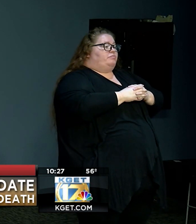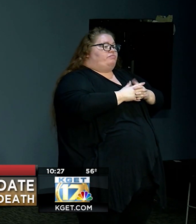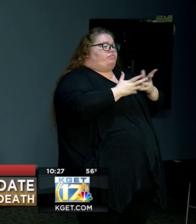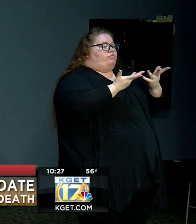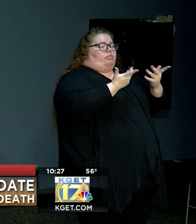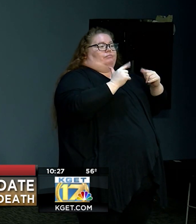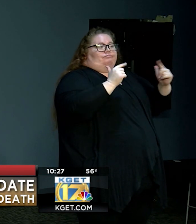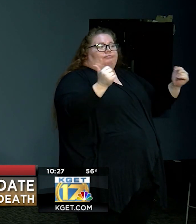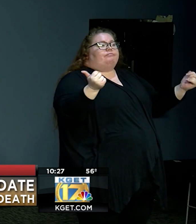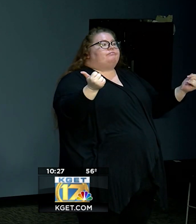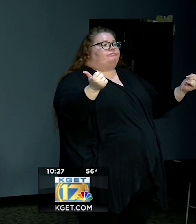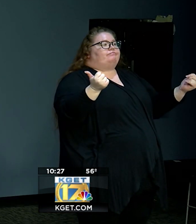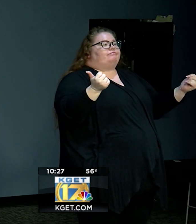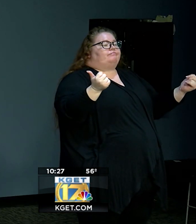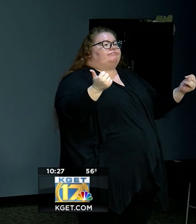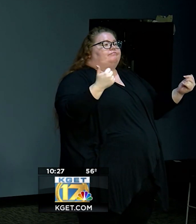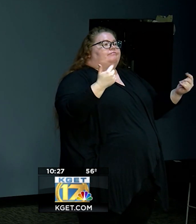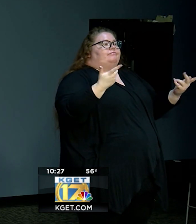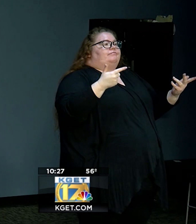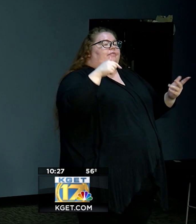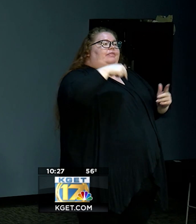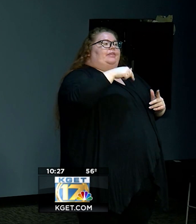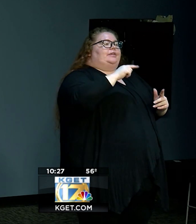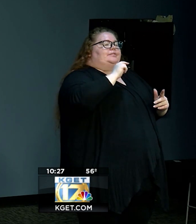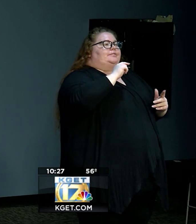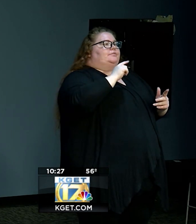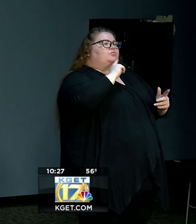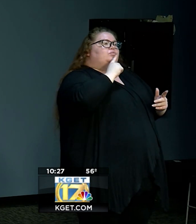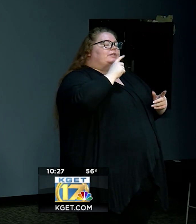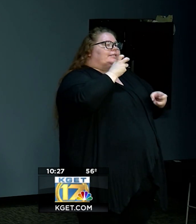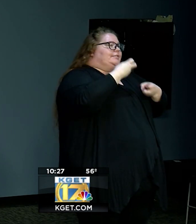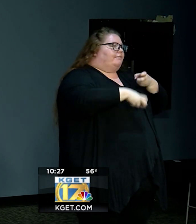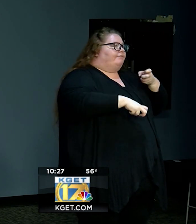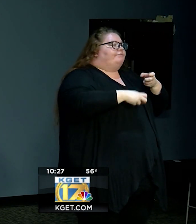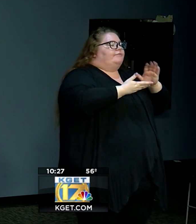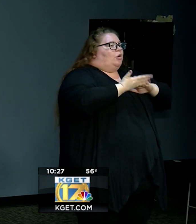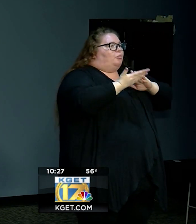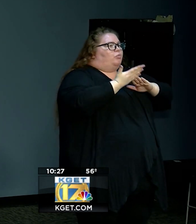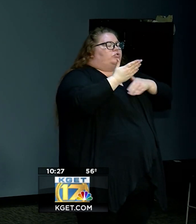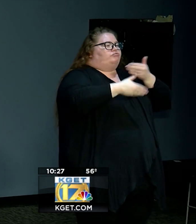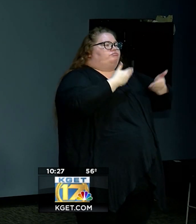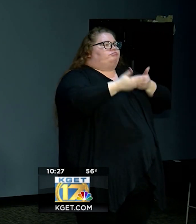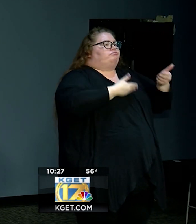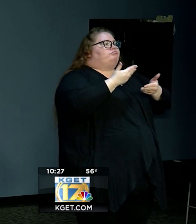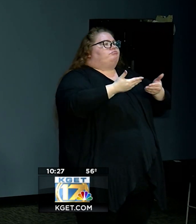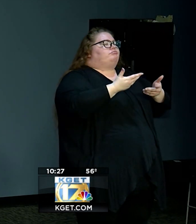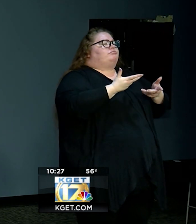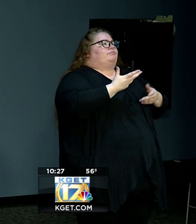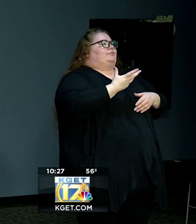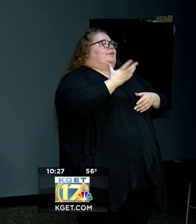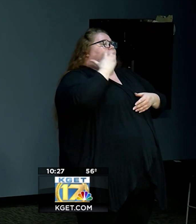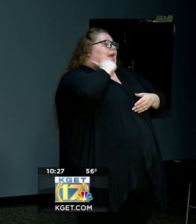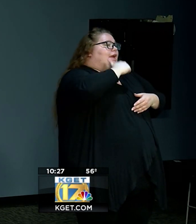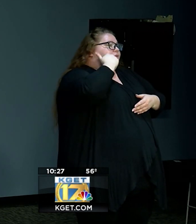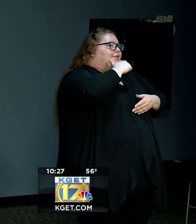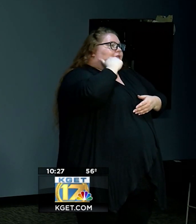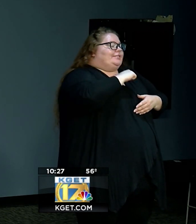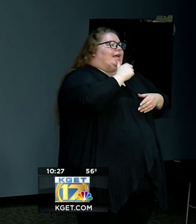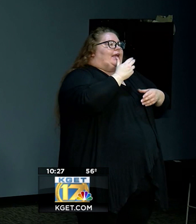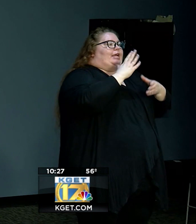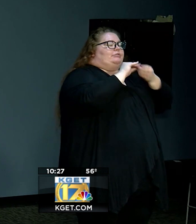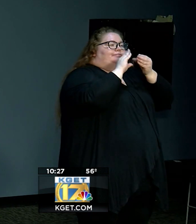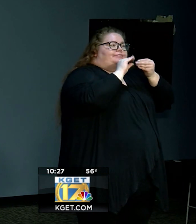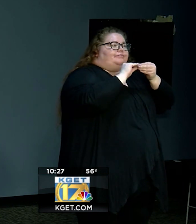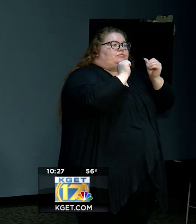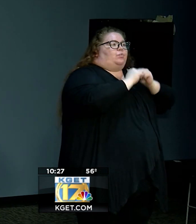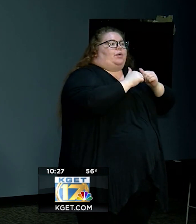etc. It's a very rigorous operation, daily briefings from public health, and then those briefings are put out and disseminated,